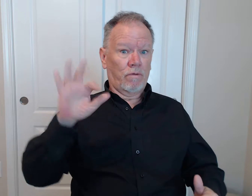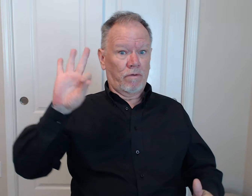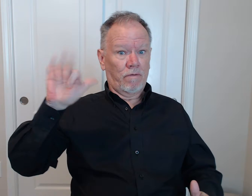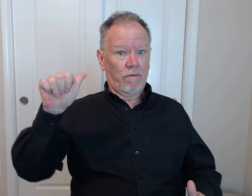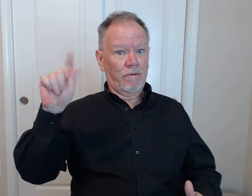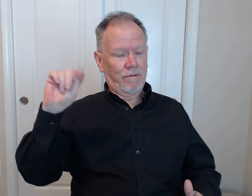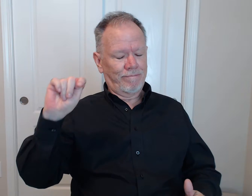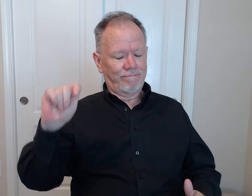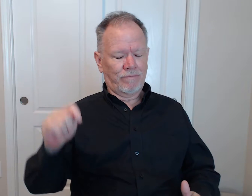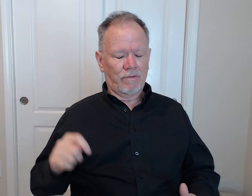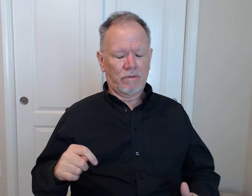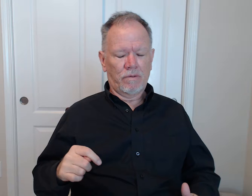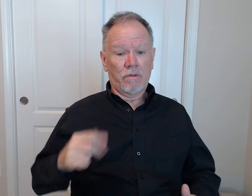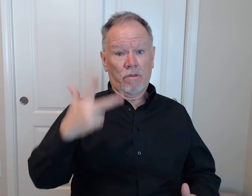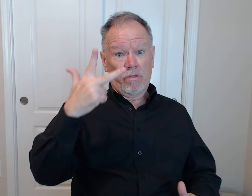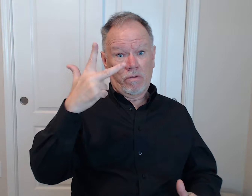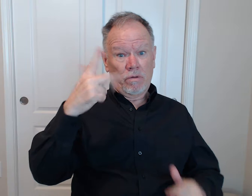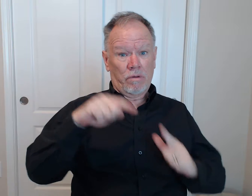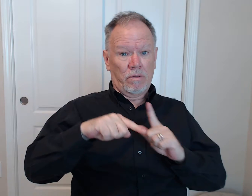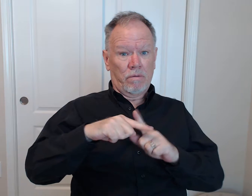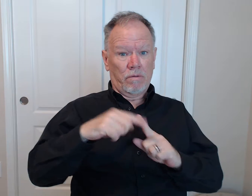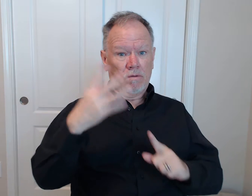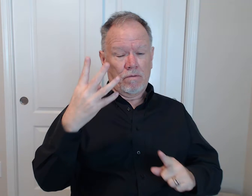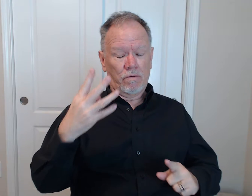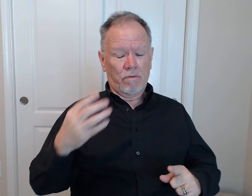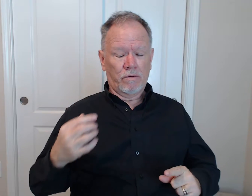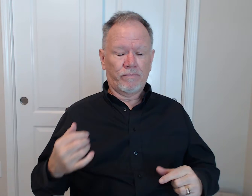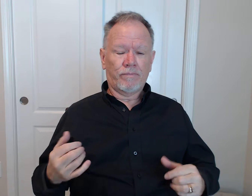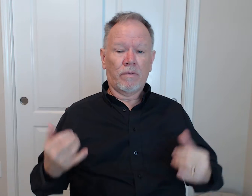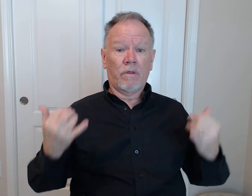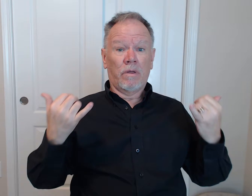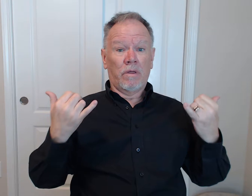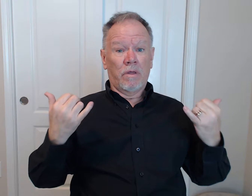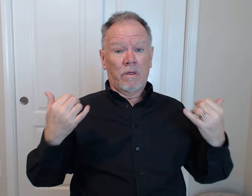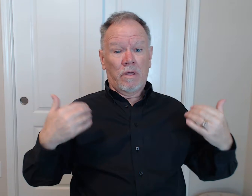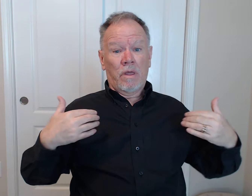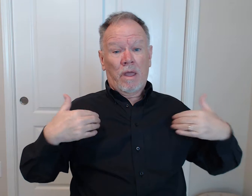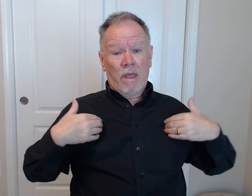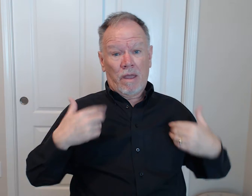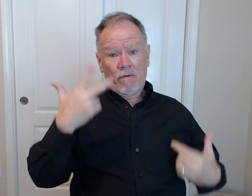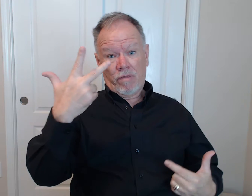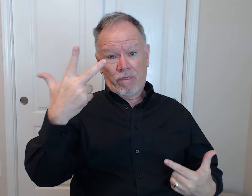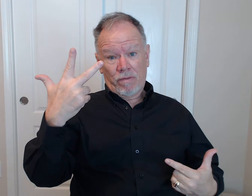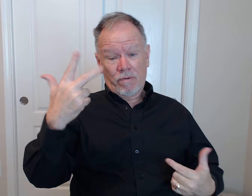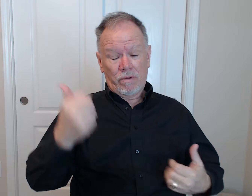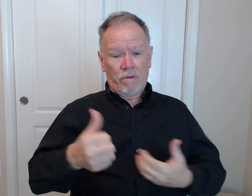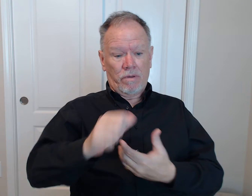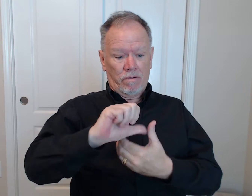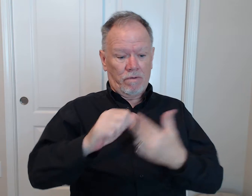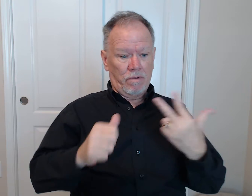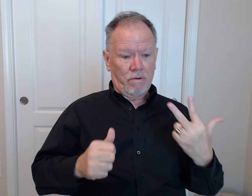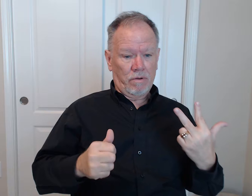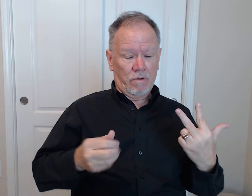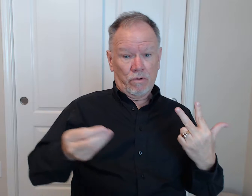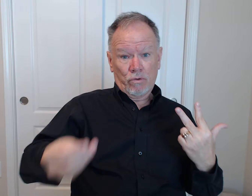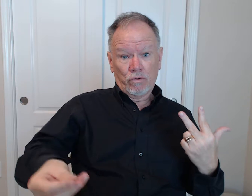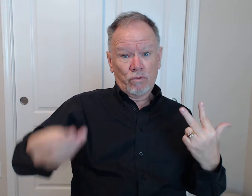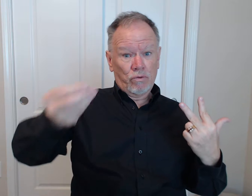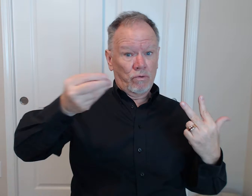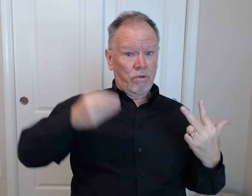avocados. 1, 2, 3. Right? 1, 2, 3. And let's say you were to give me 4 more